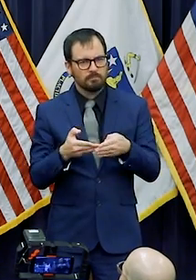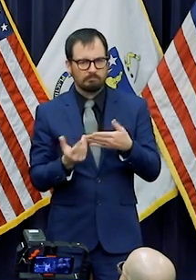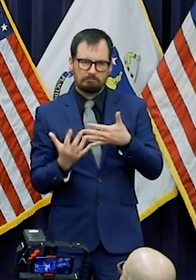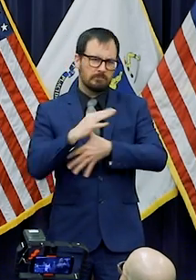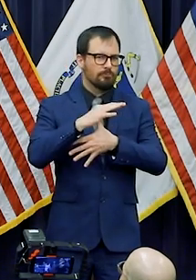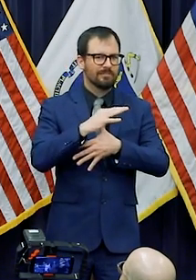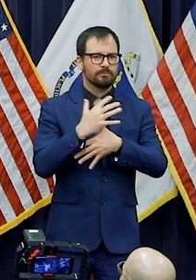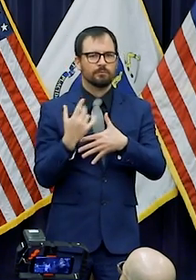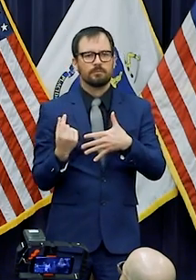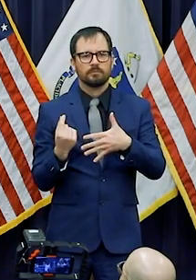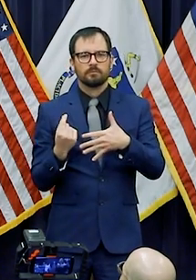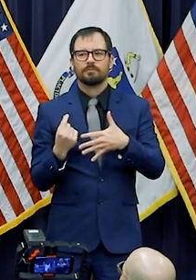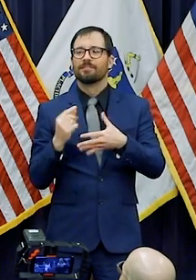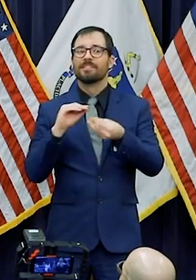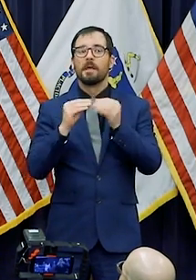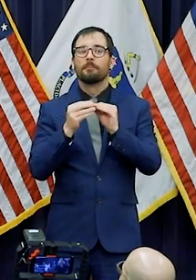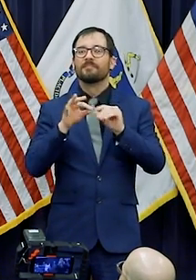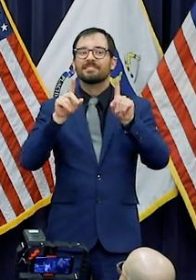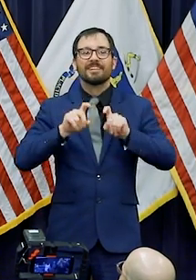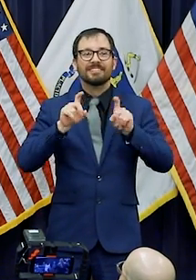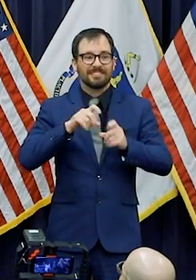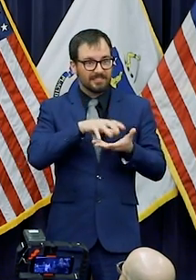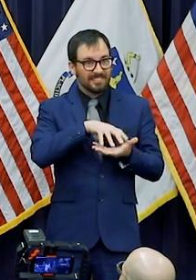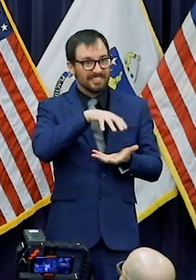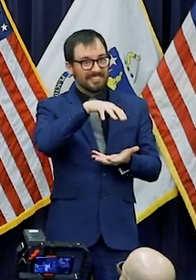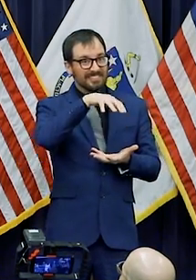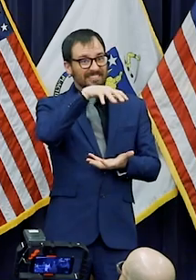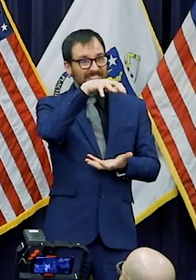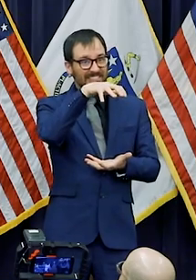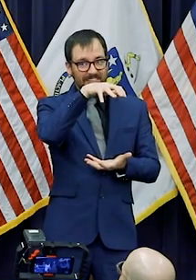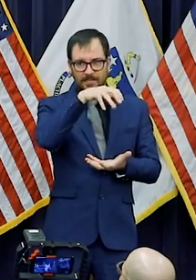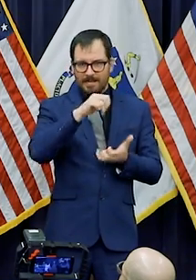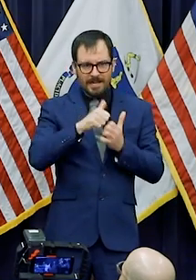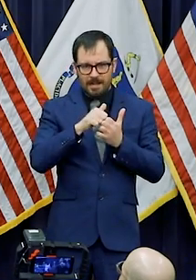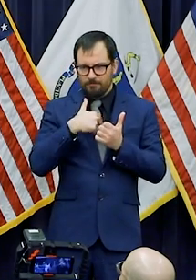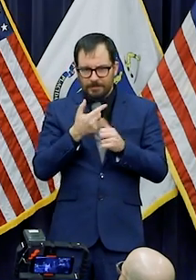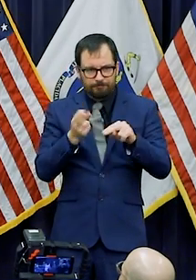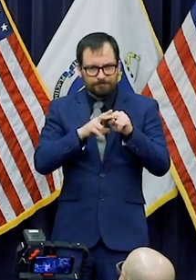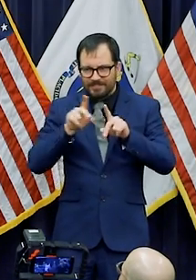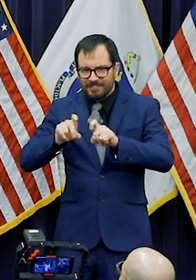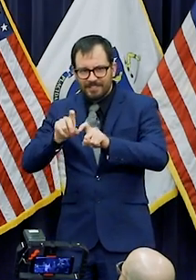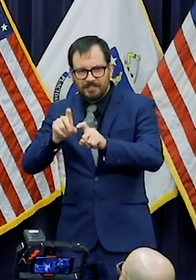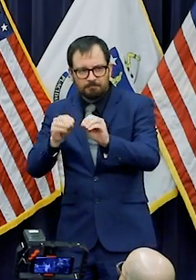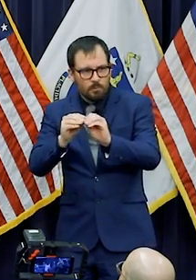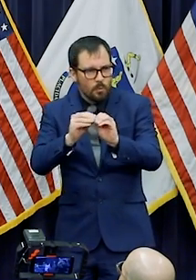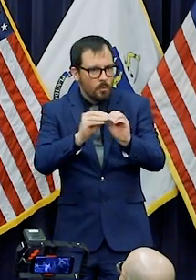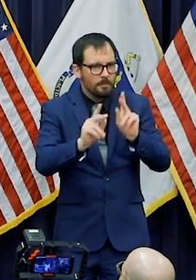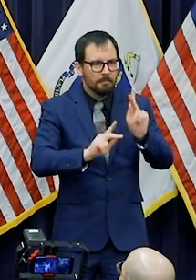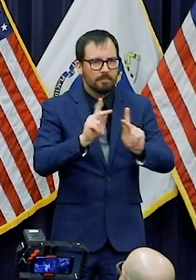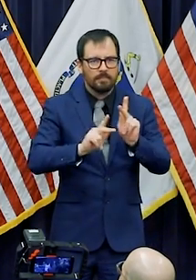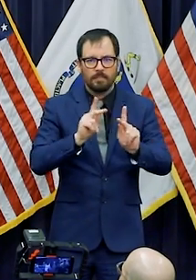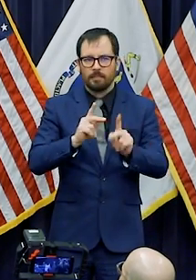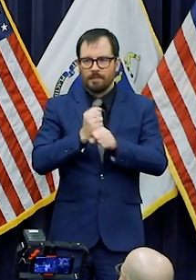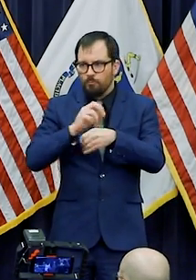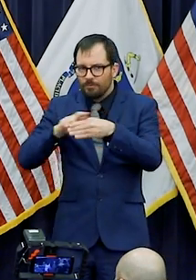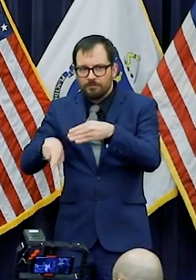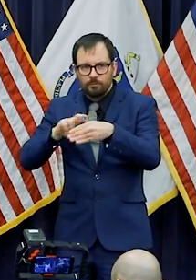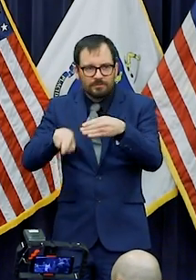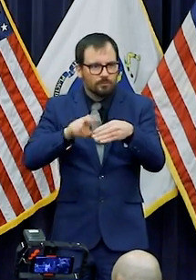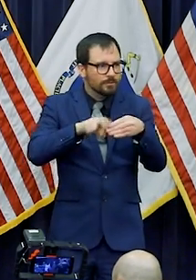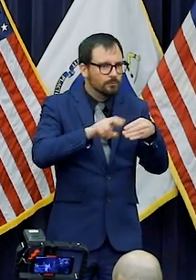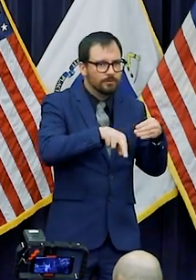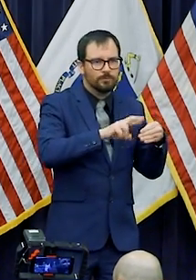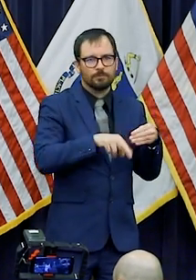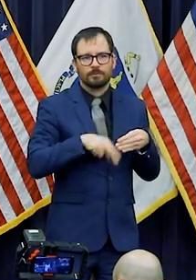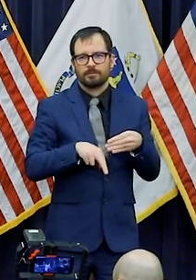working all avenues to rapidly increase the testing capacity in the face of emerging issues.